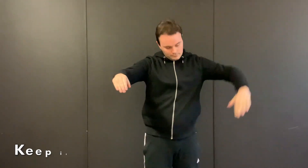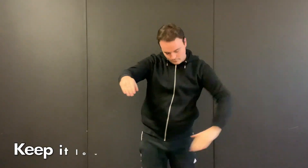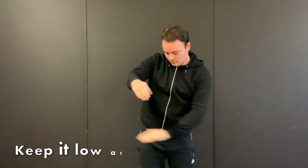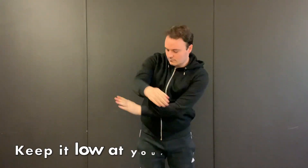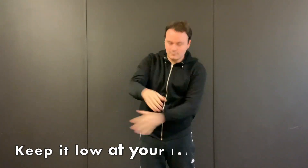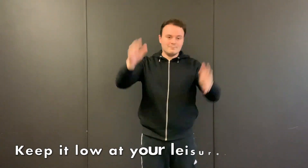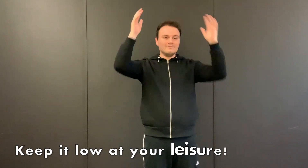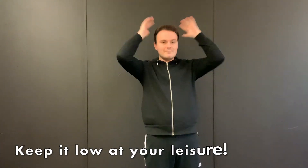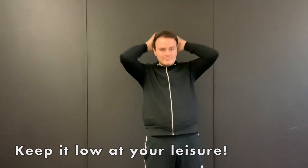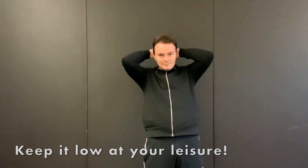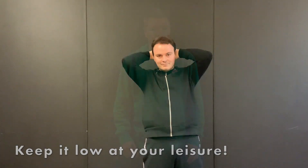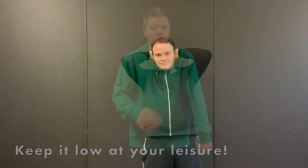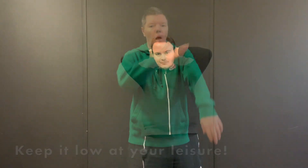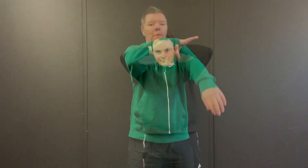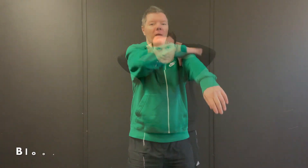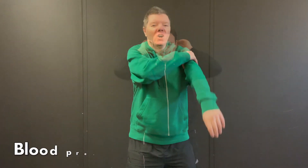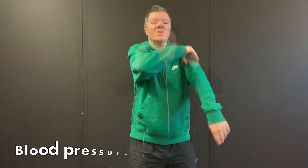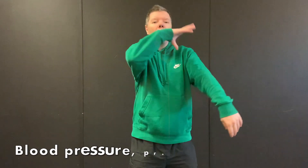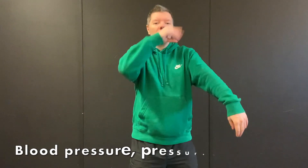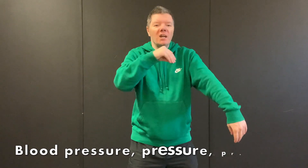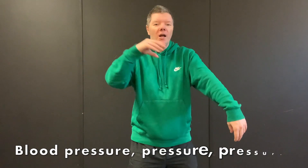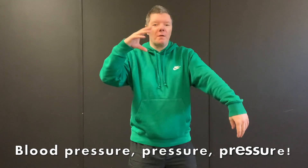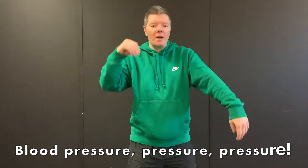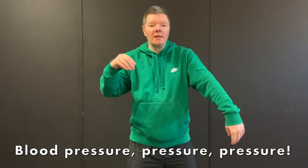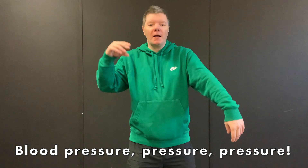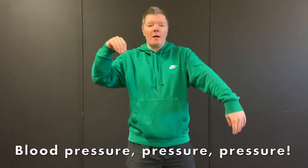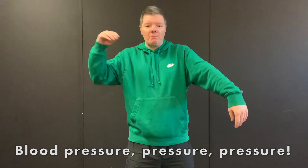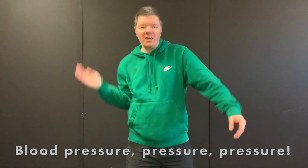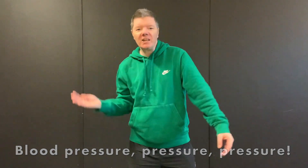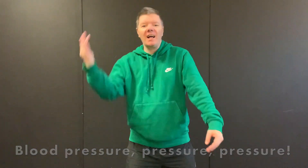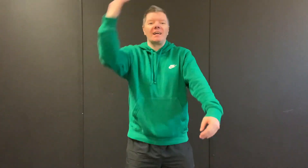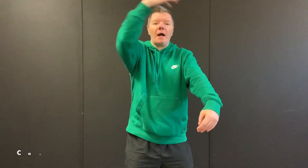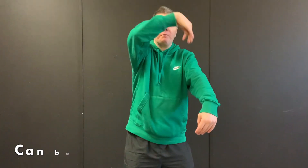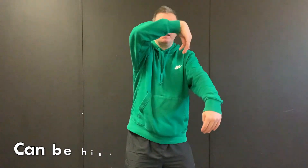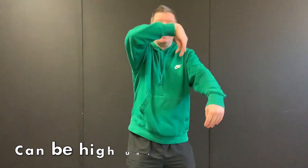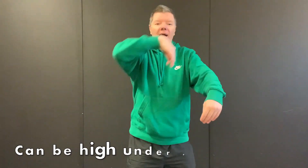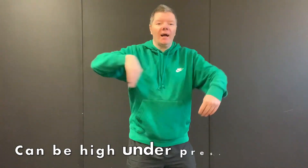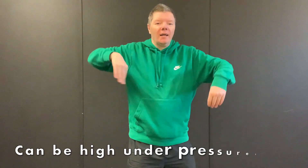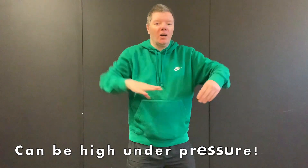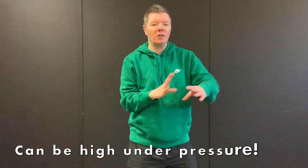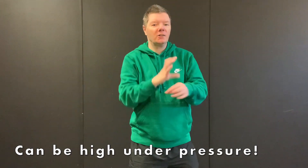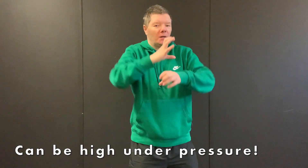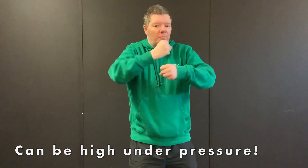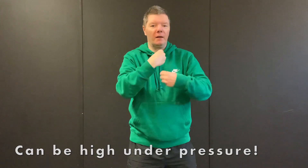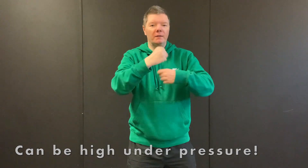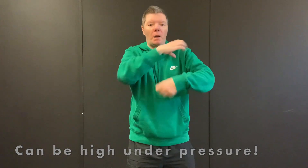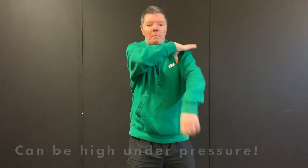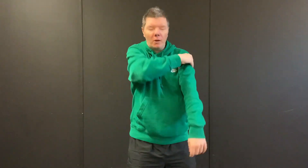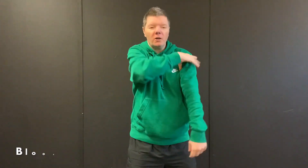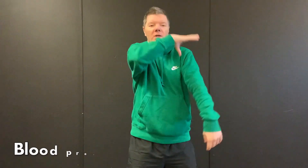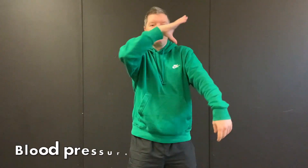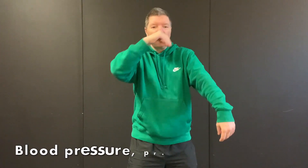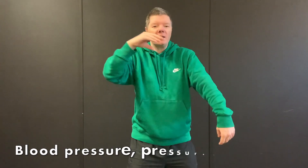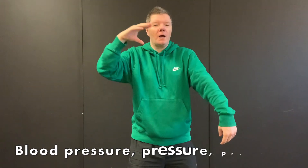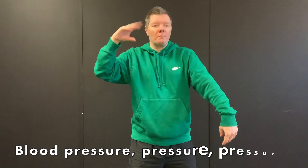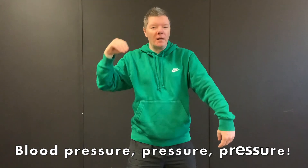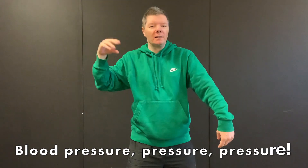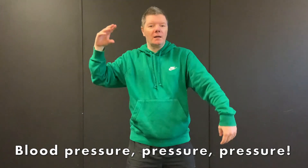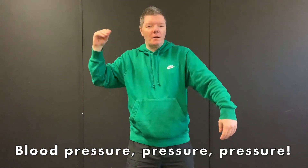it low at your leisure. Blood pressure can be high under pressure. Blood